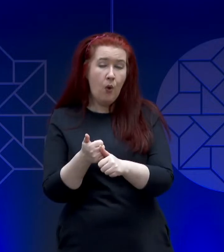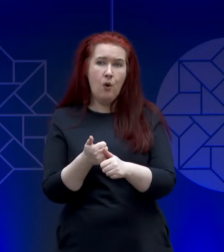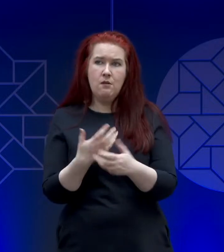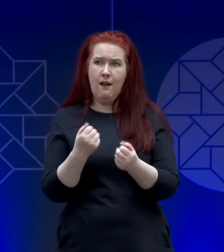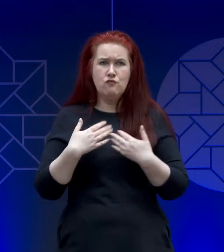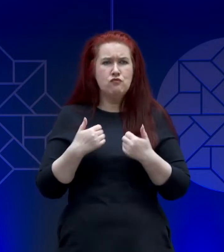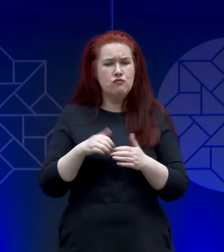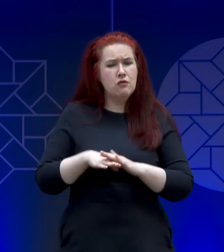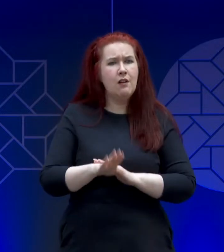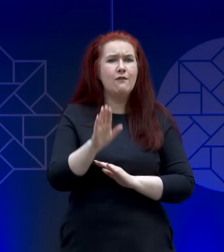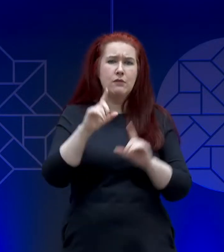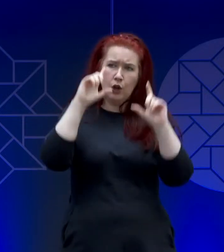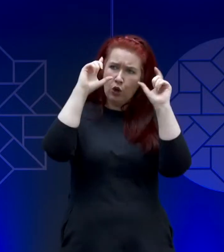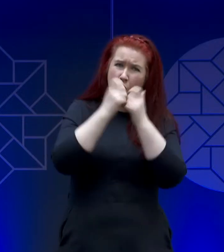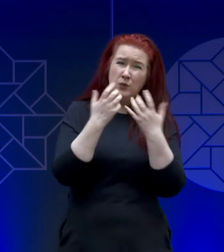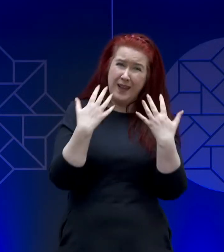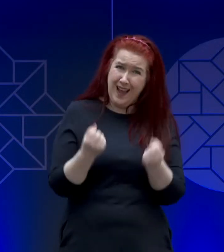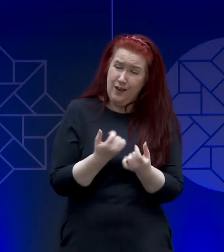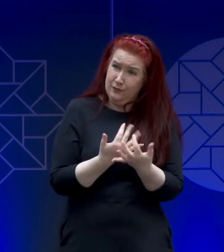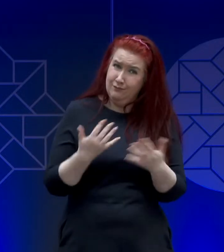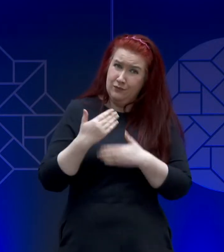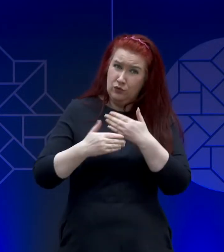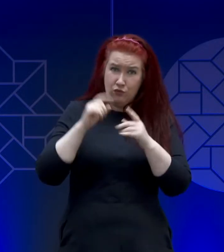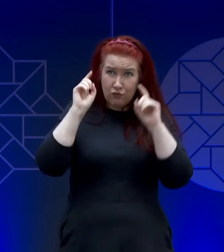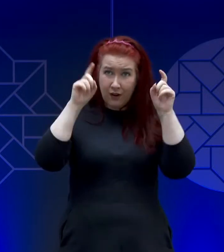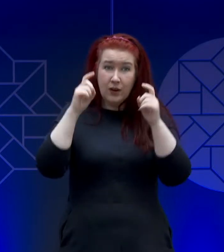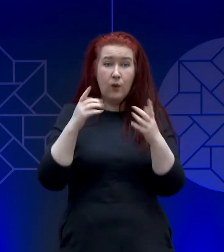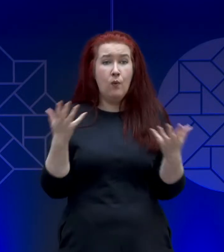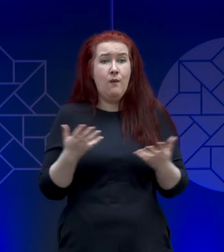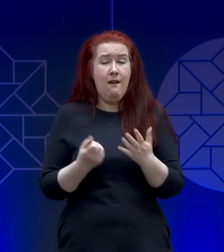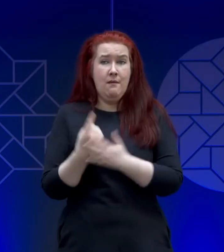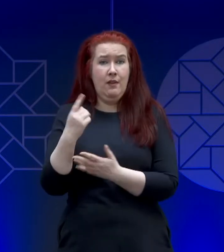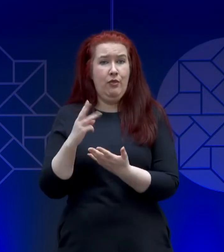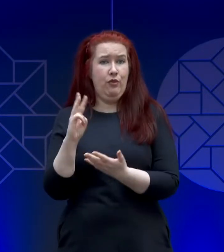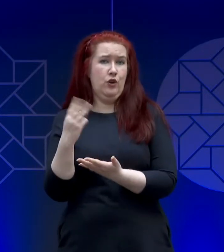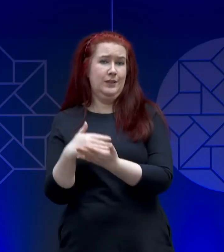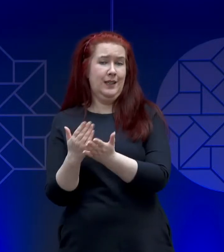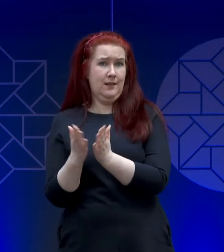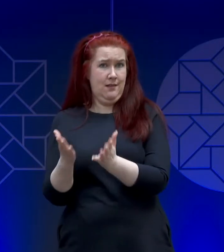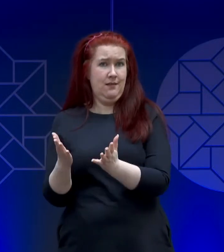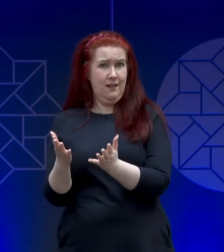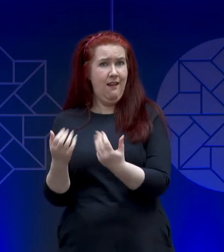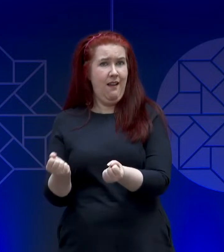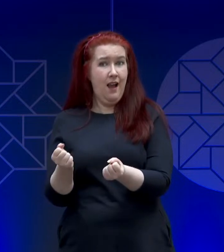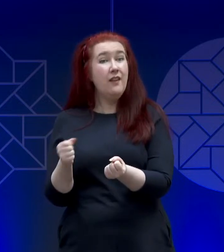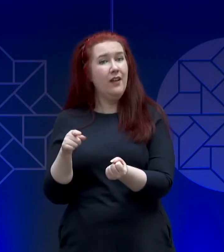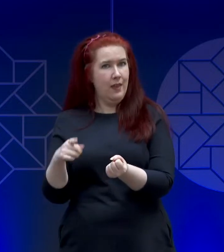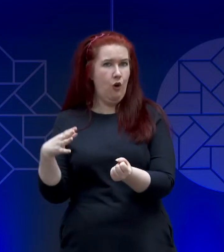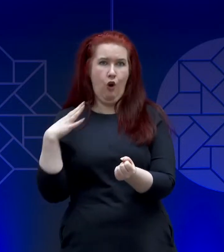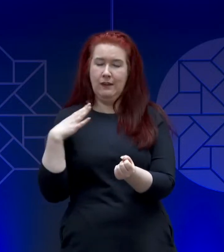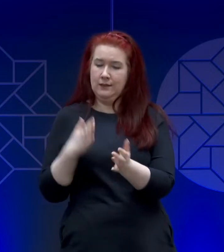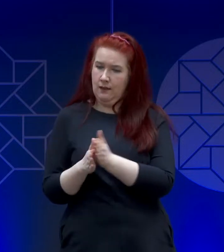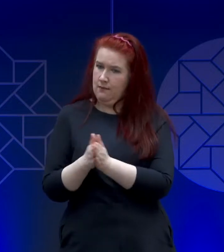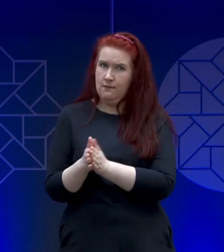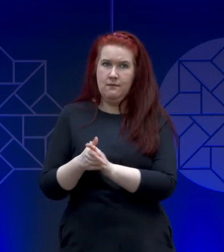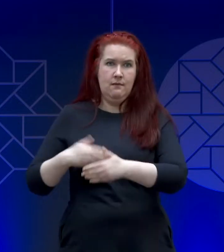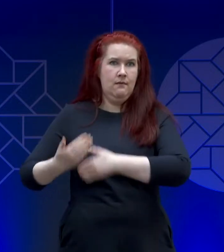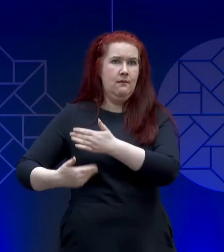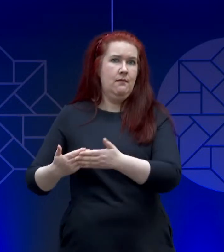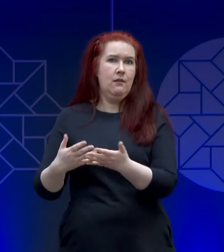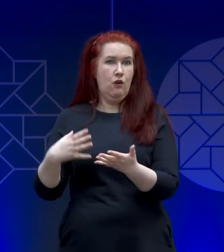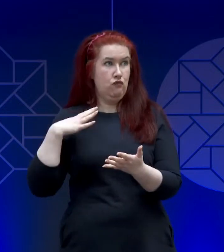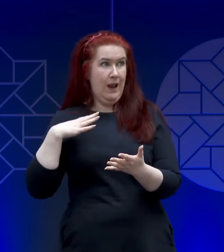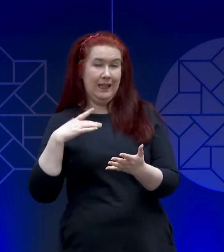recovery colleges. We've got so much innovation happening in the third sector. it is very much mobilised and willing to work on this